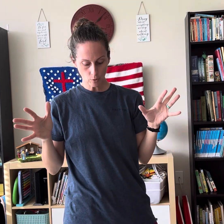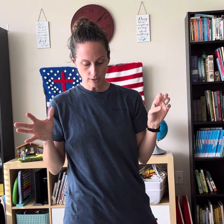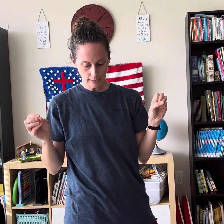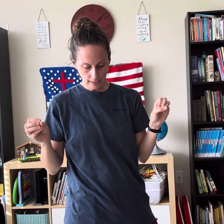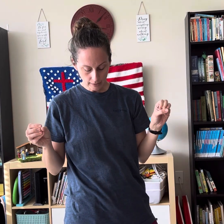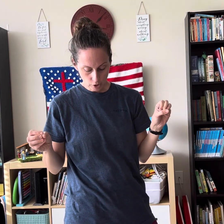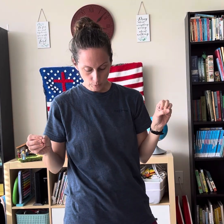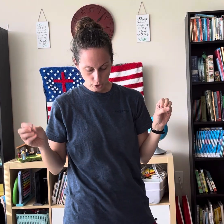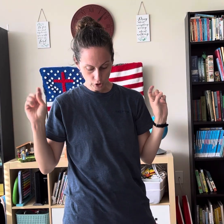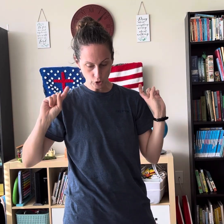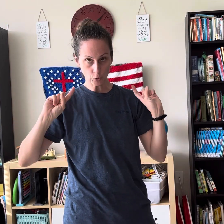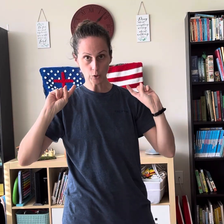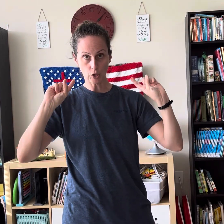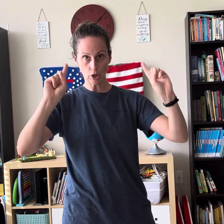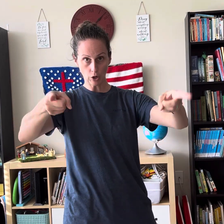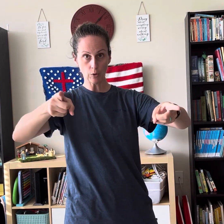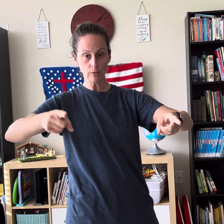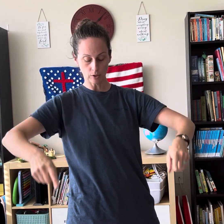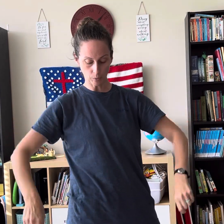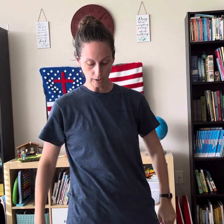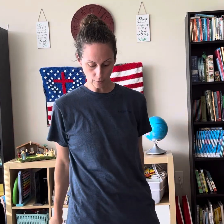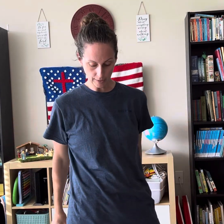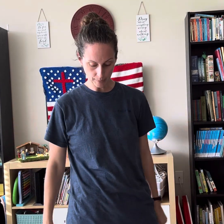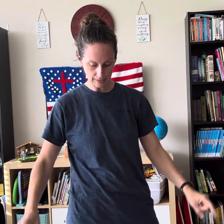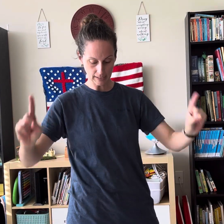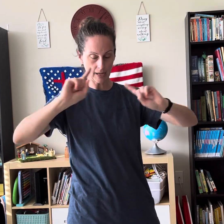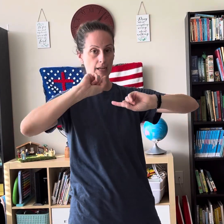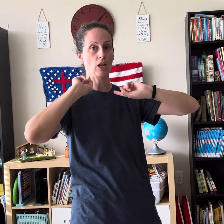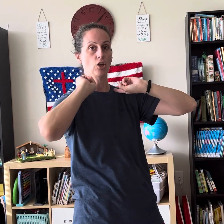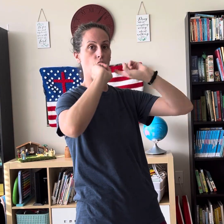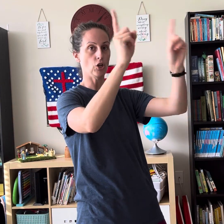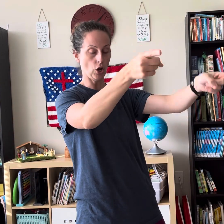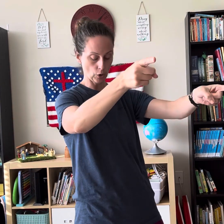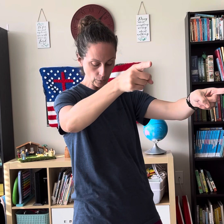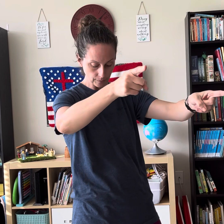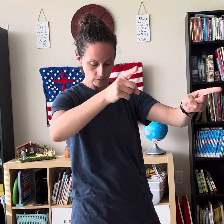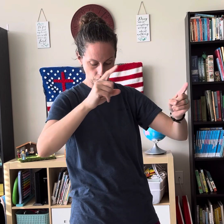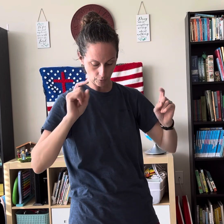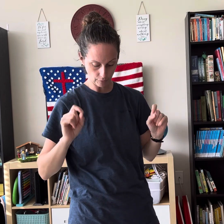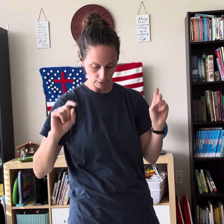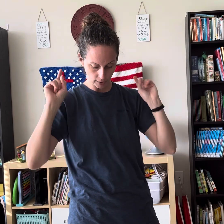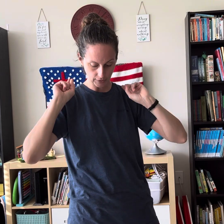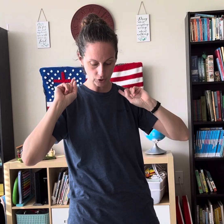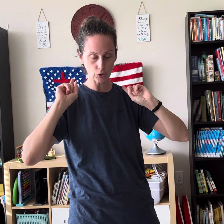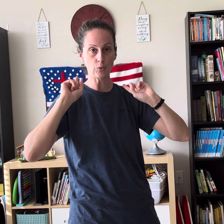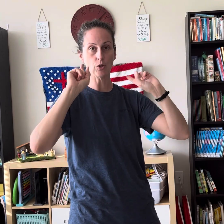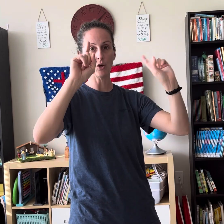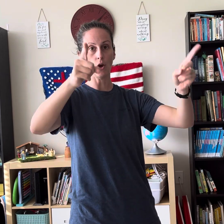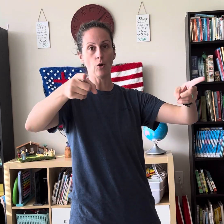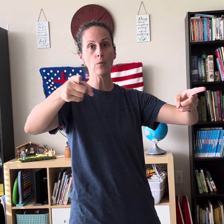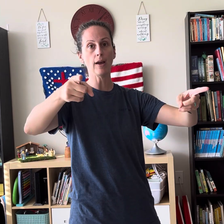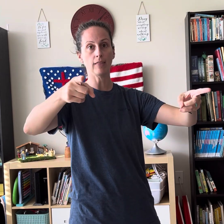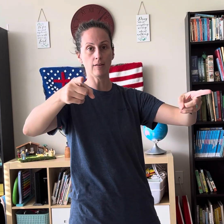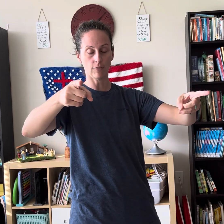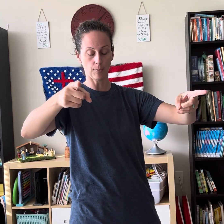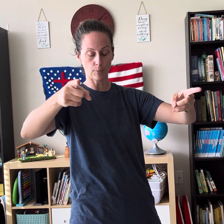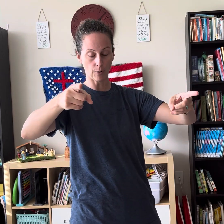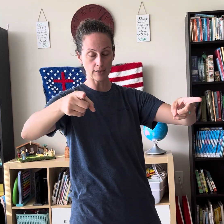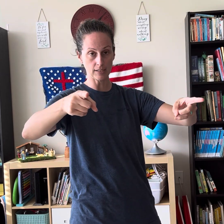to English, which is to go. So we are going to be signing go. So for infinitive, it's to go. And then for present,